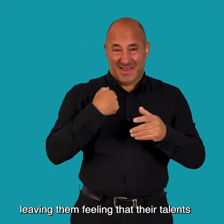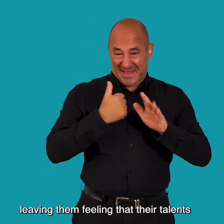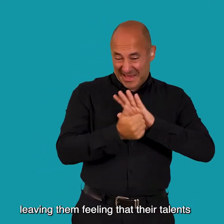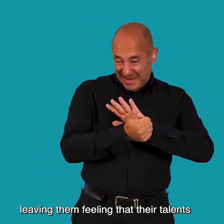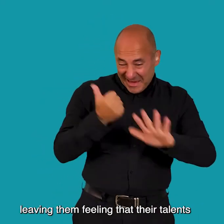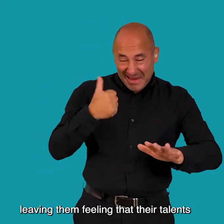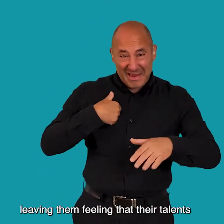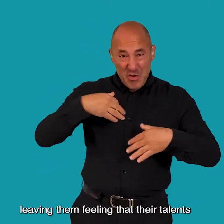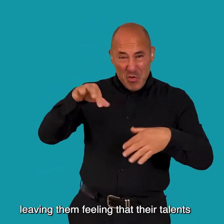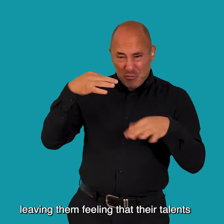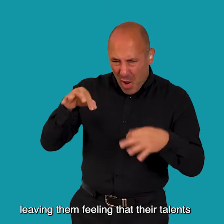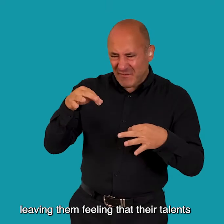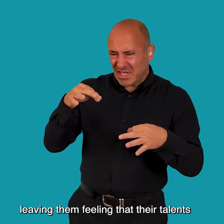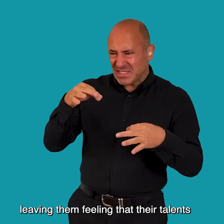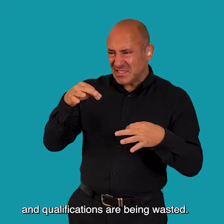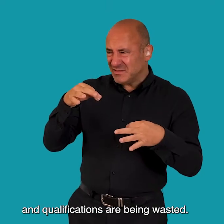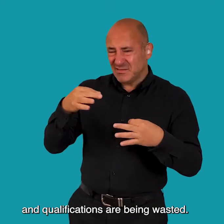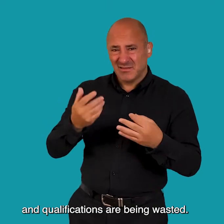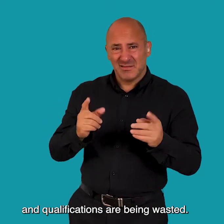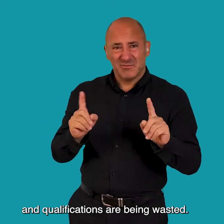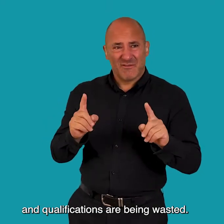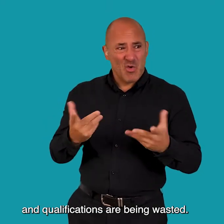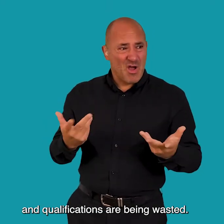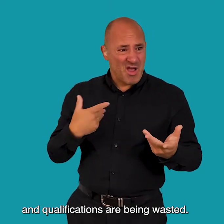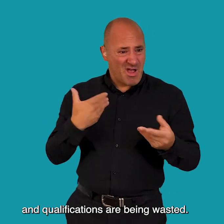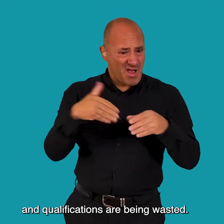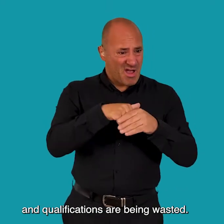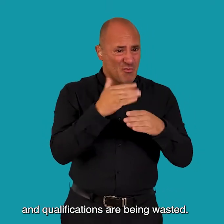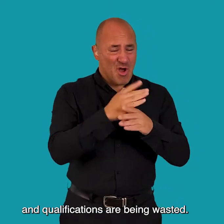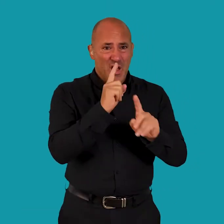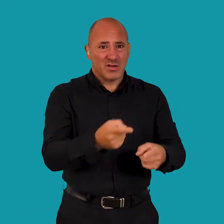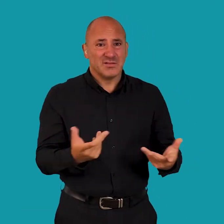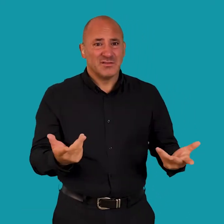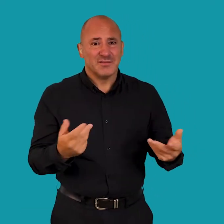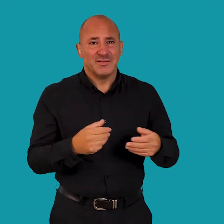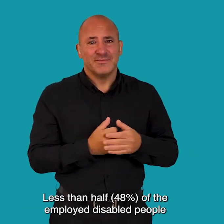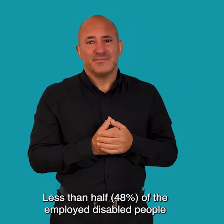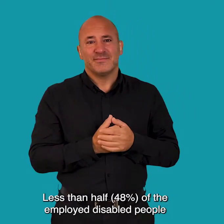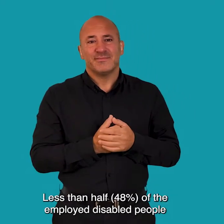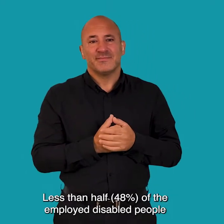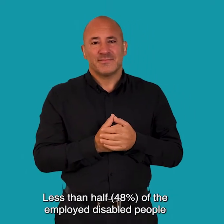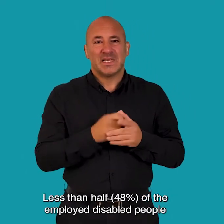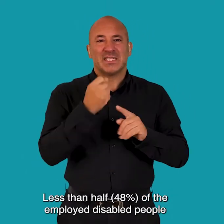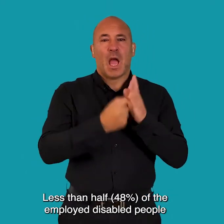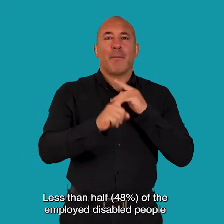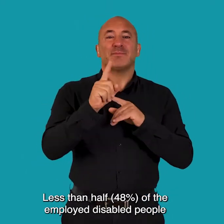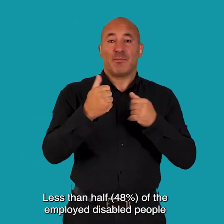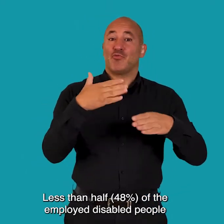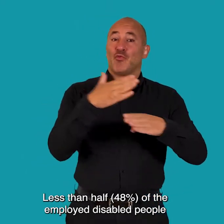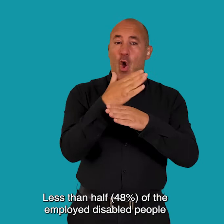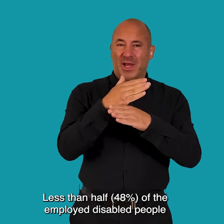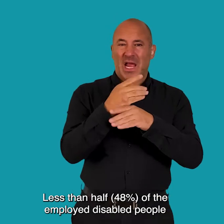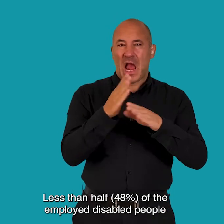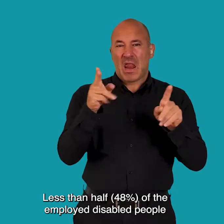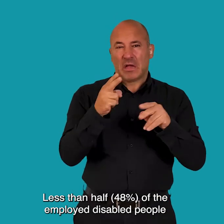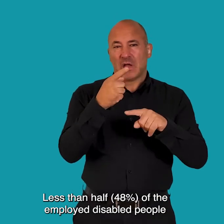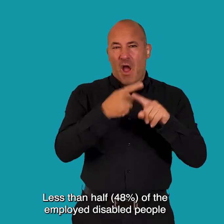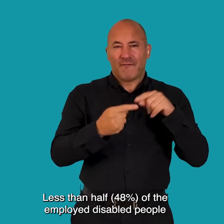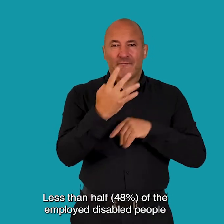them feeling that their talents and qualifications are being wasted. Less than half, 48%, of the employed